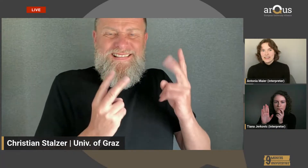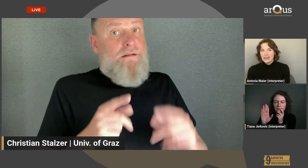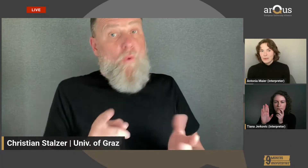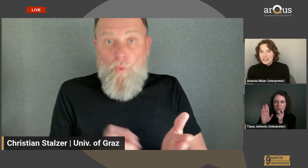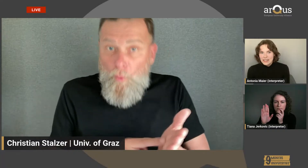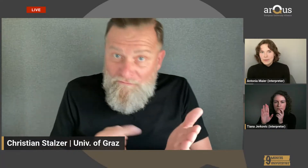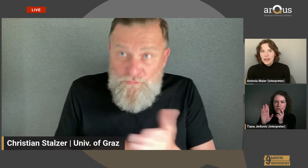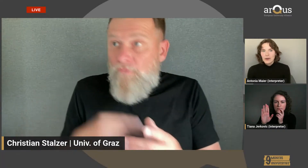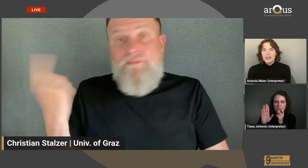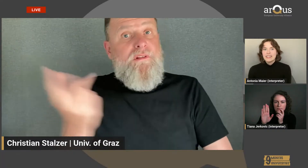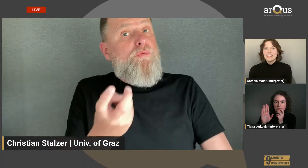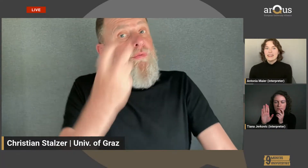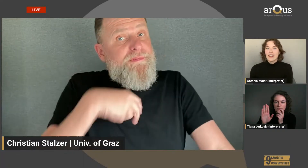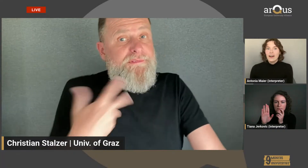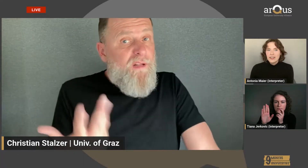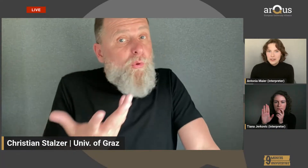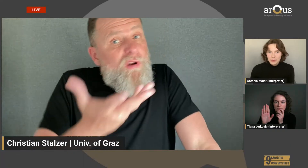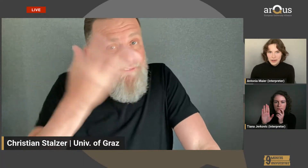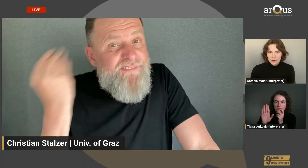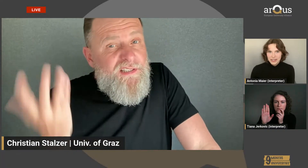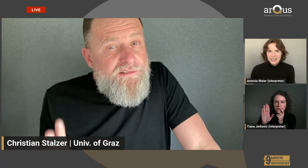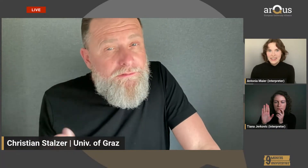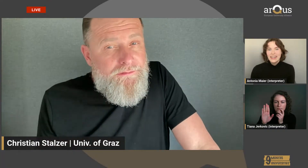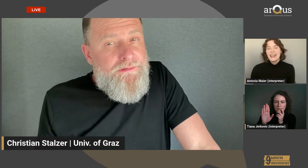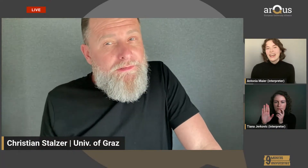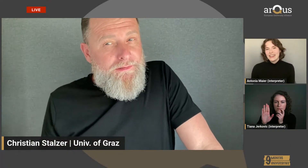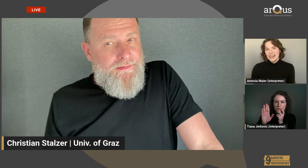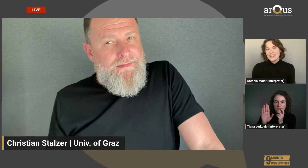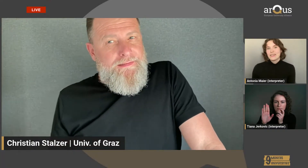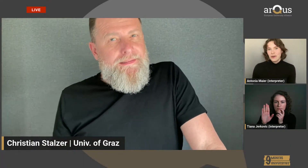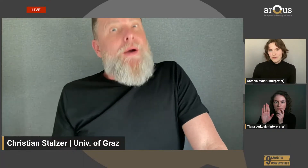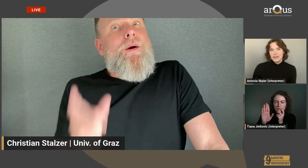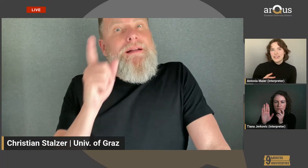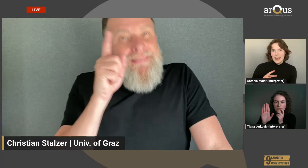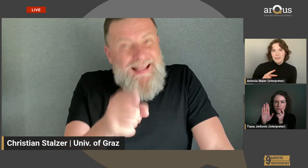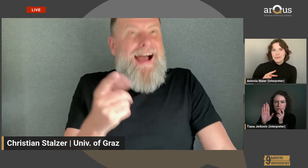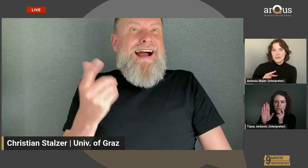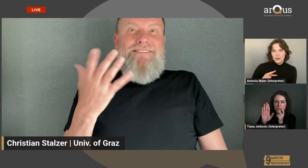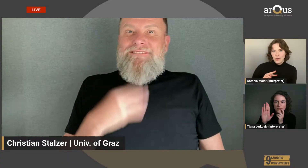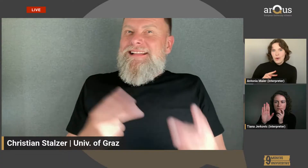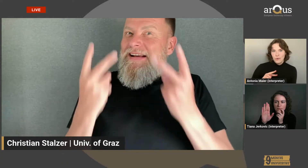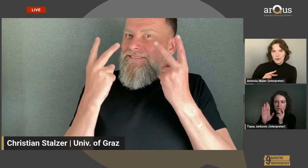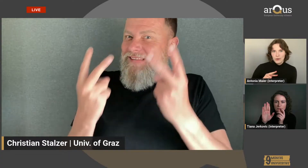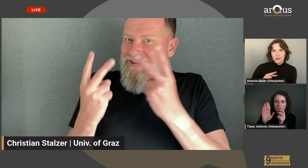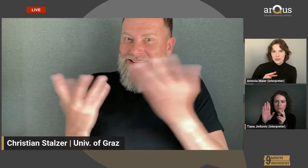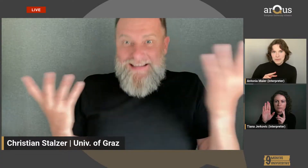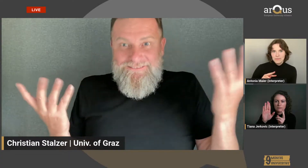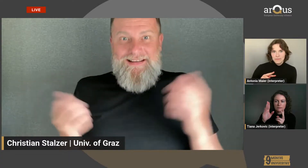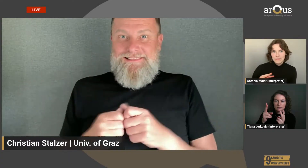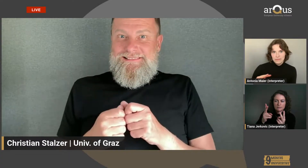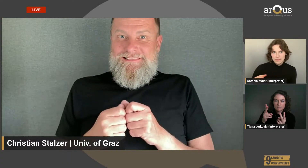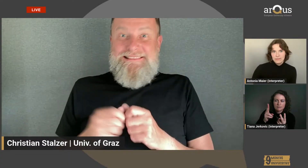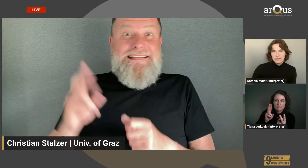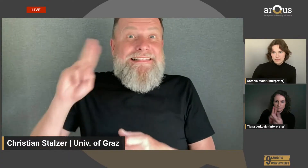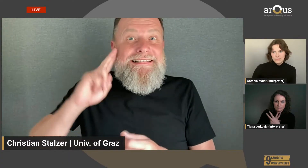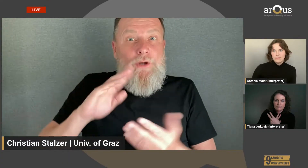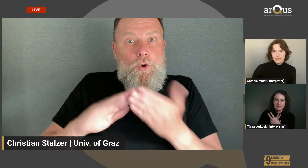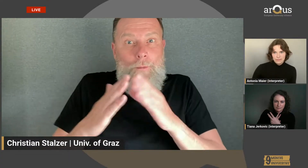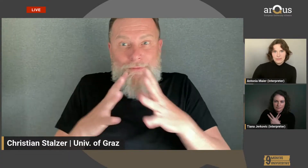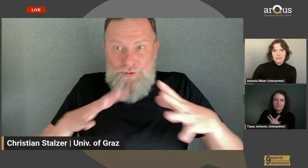is a linguistic minority, a cultural minority, and that is oftentimes overlooked.